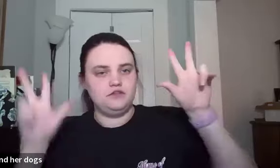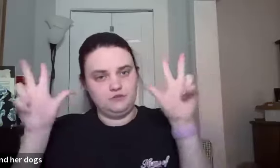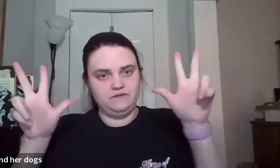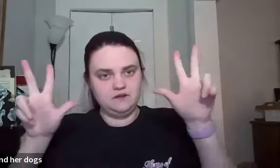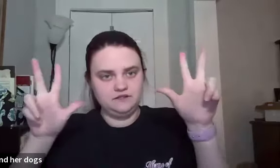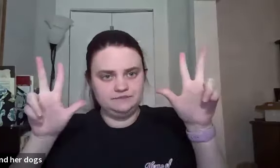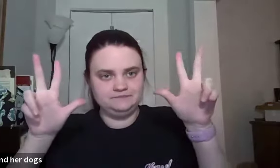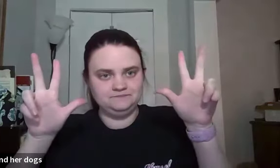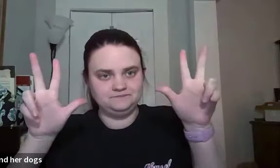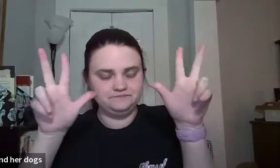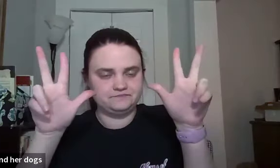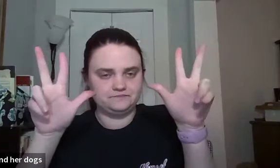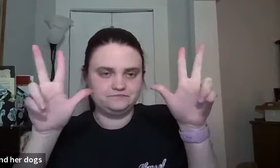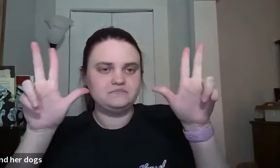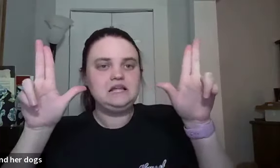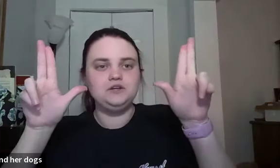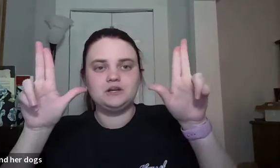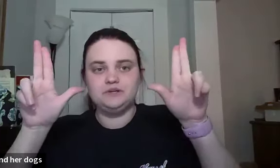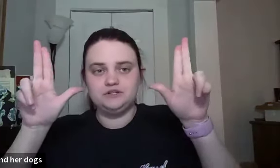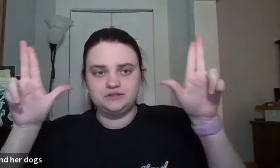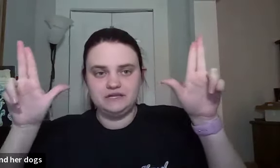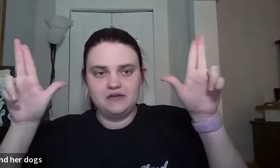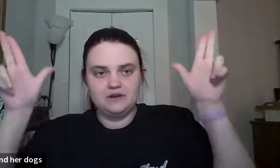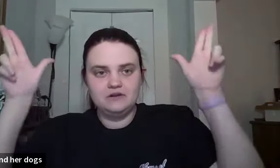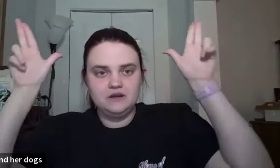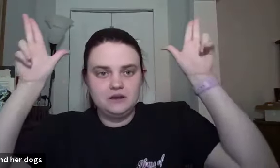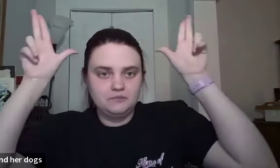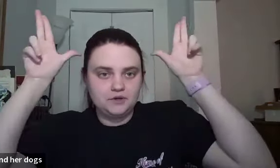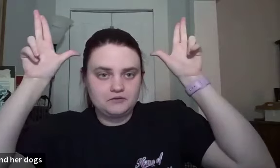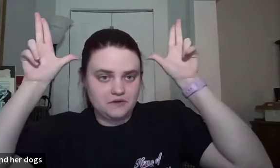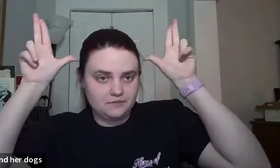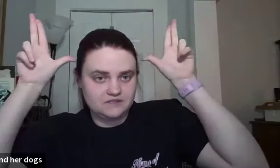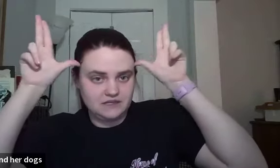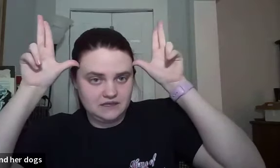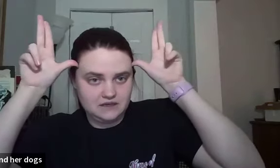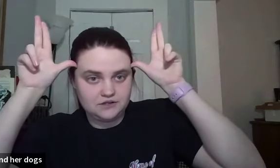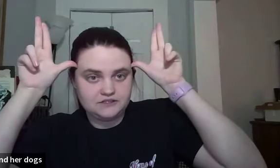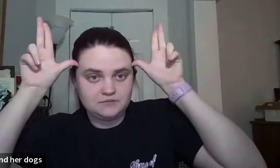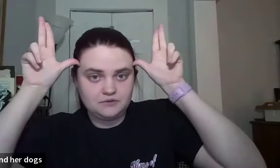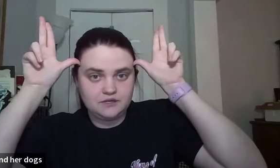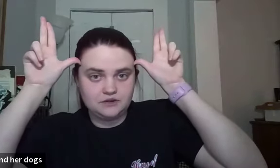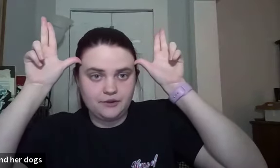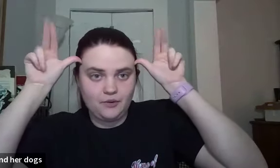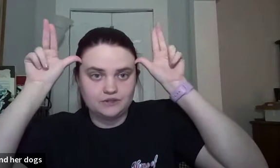3 fingers. You're going to put your 2 together, put your thumbs again on your temple, and you go